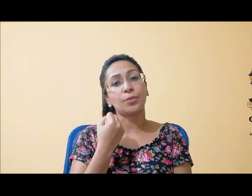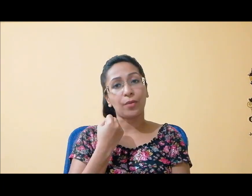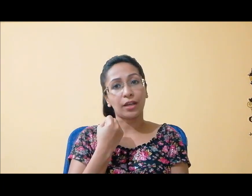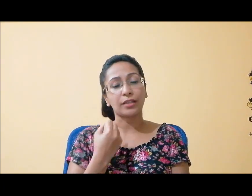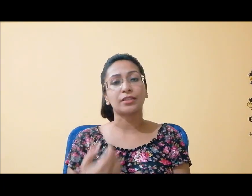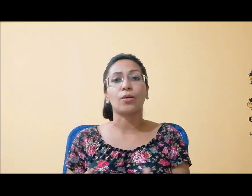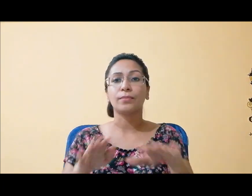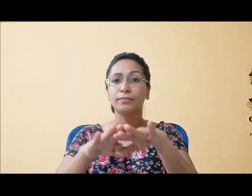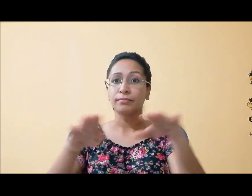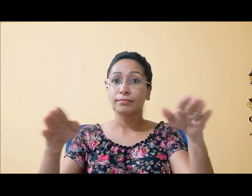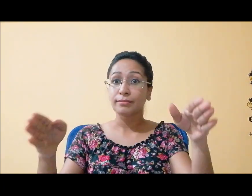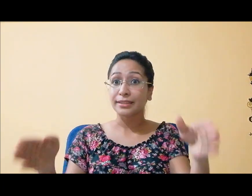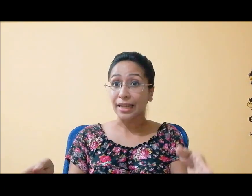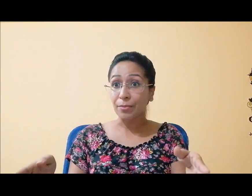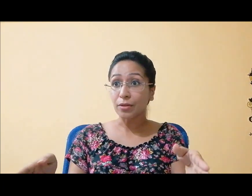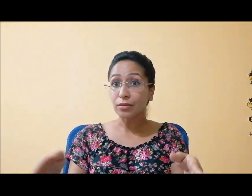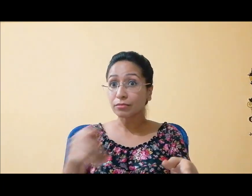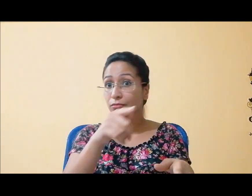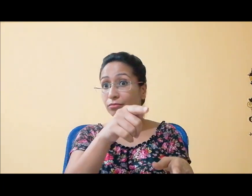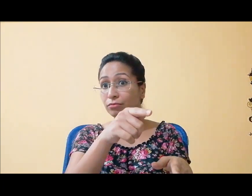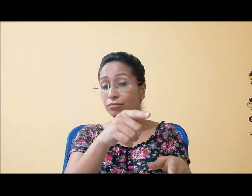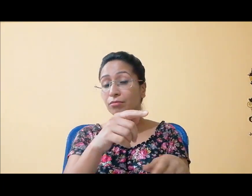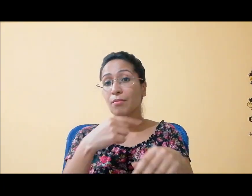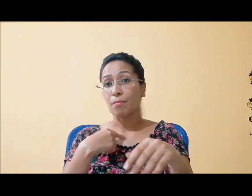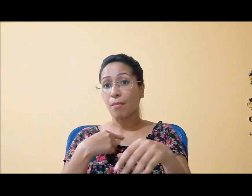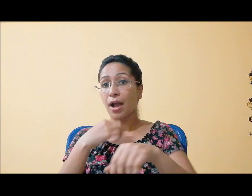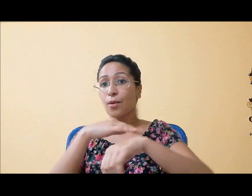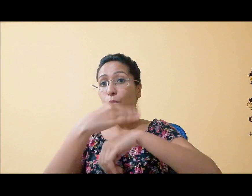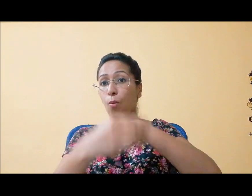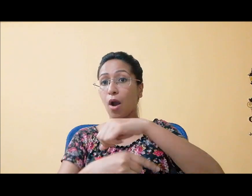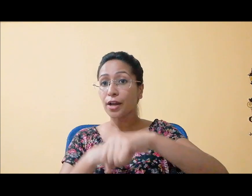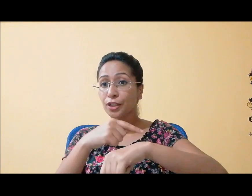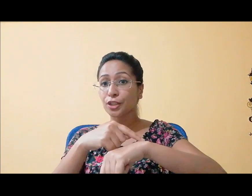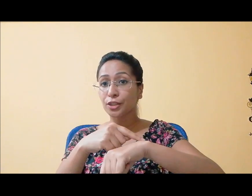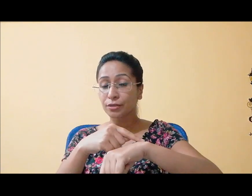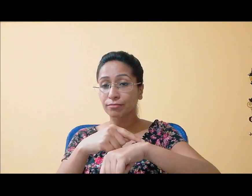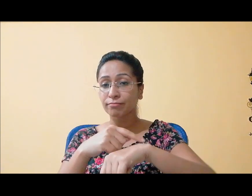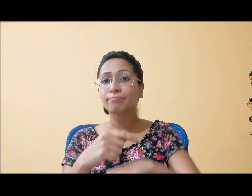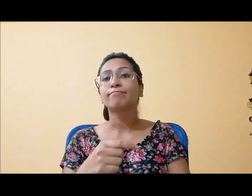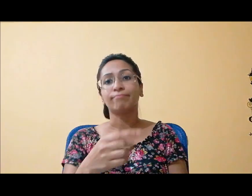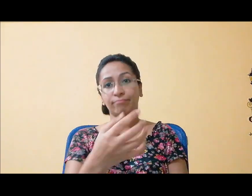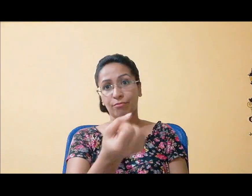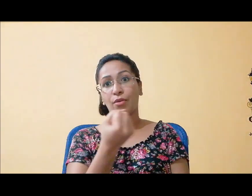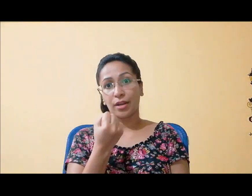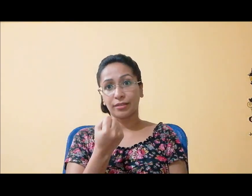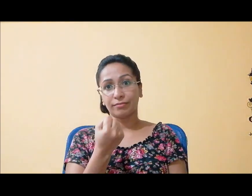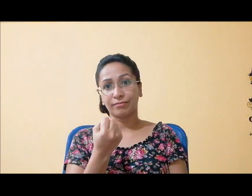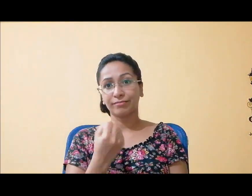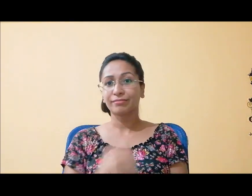bring it. So table, my watch, bring.